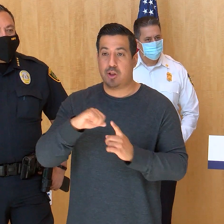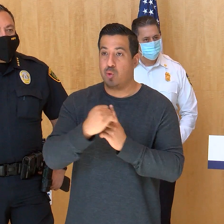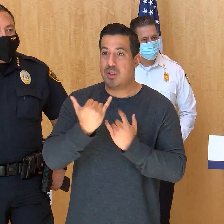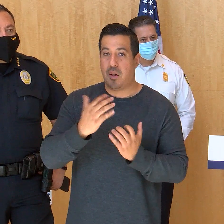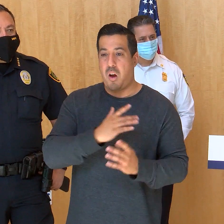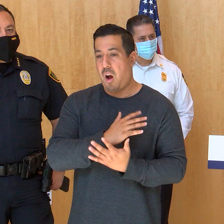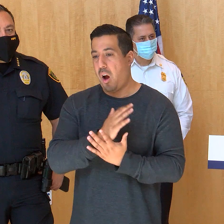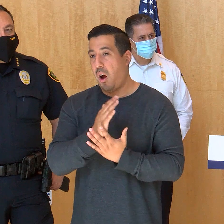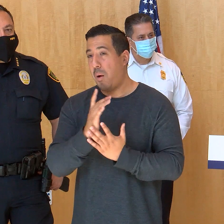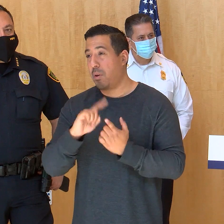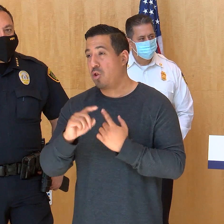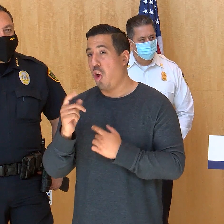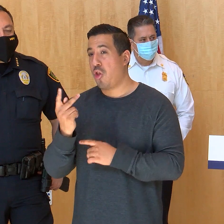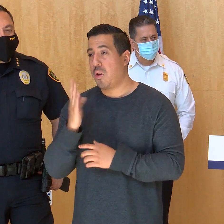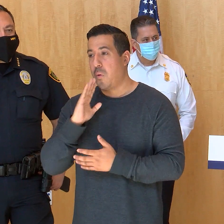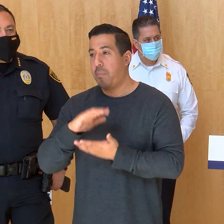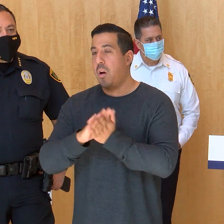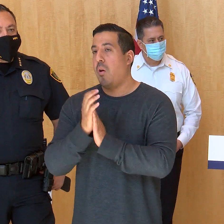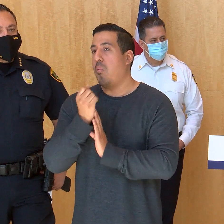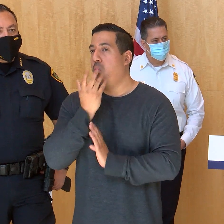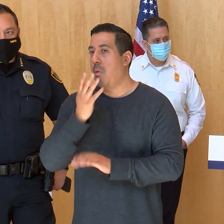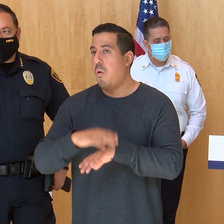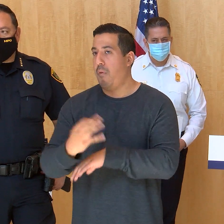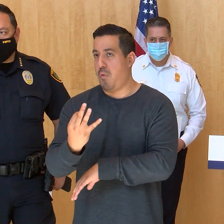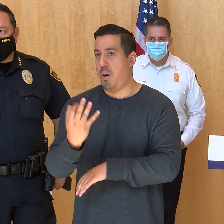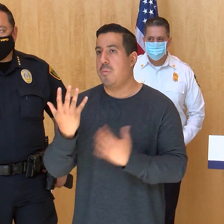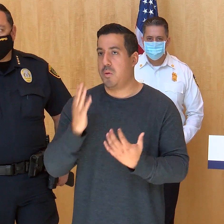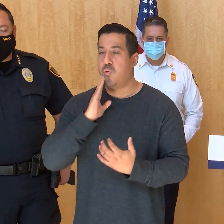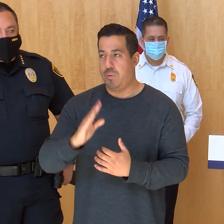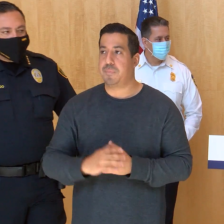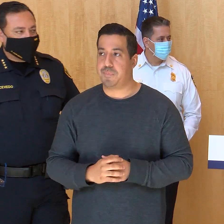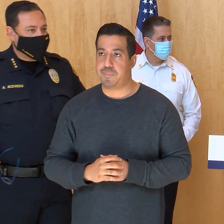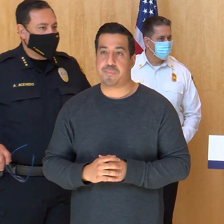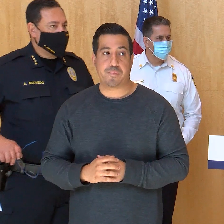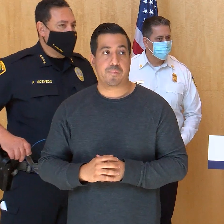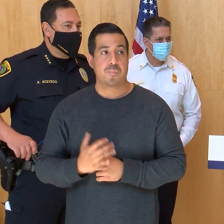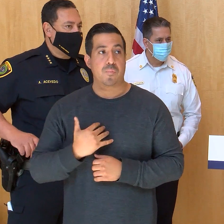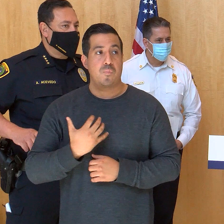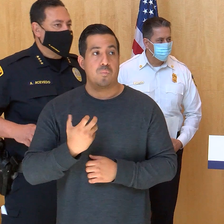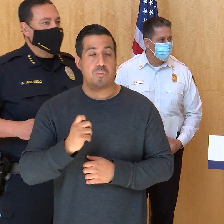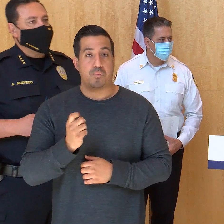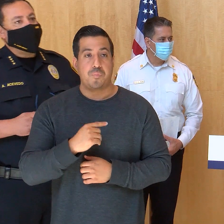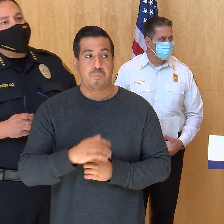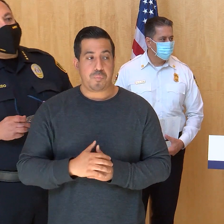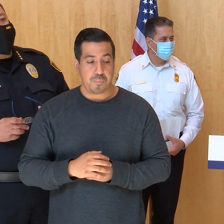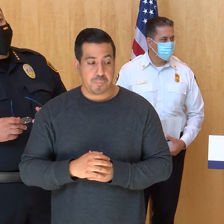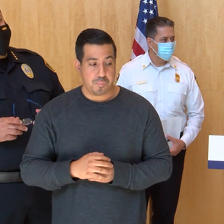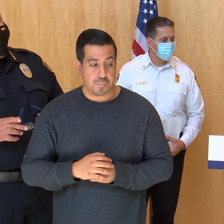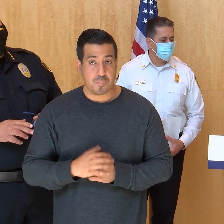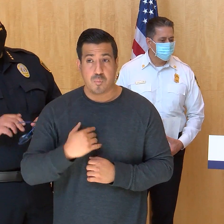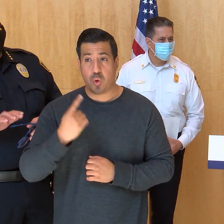Thursday with things really warming up again on Friday. May I offer him a word? I'm sorry.